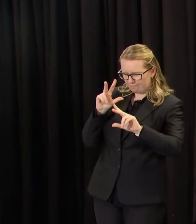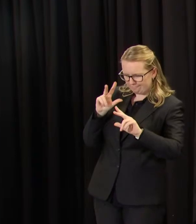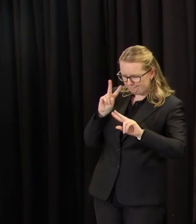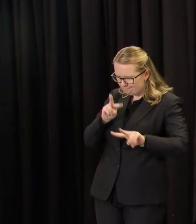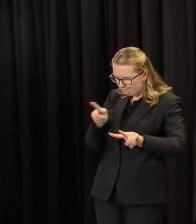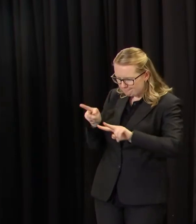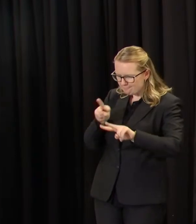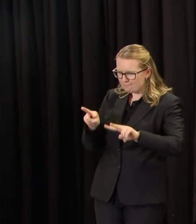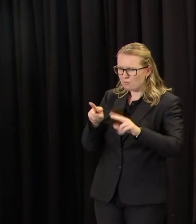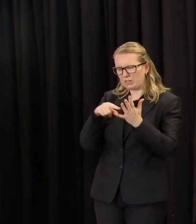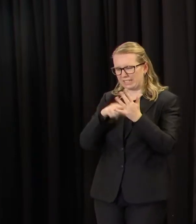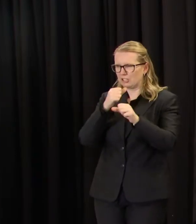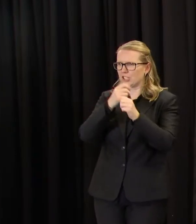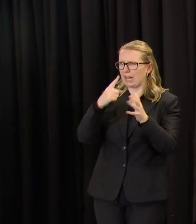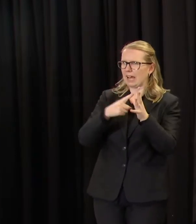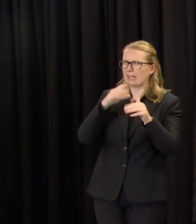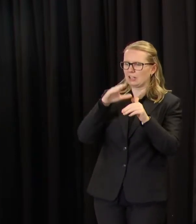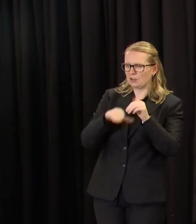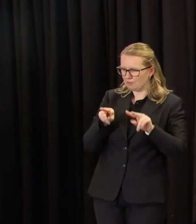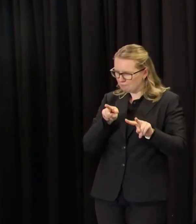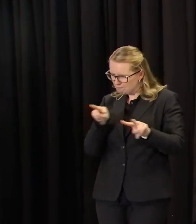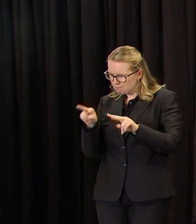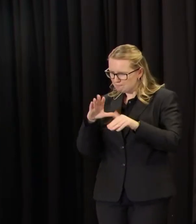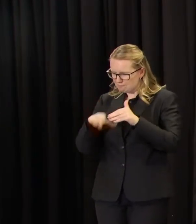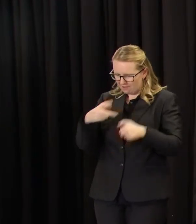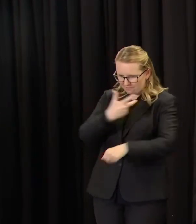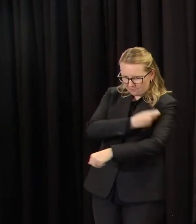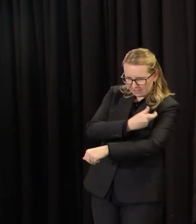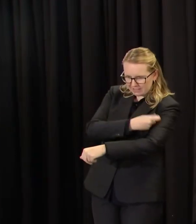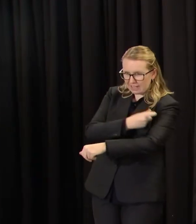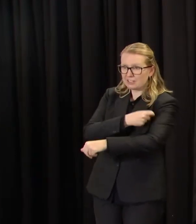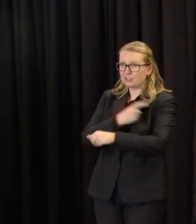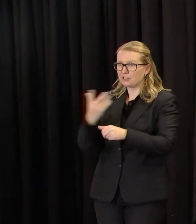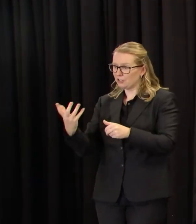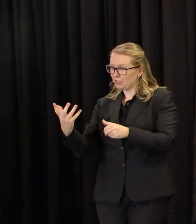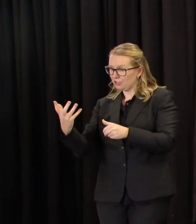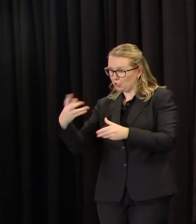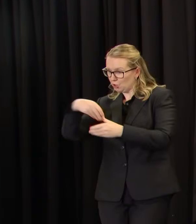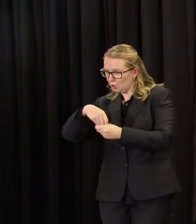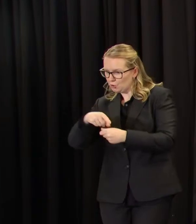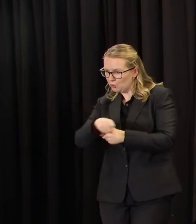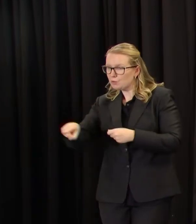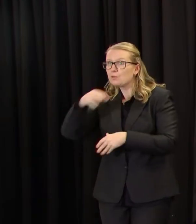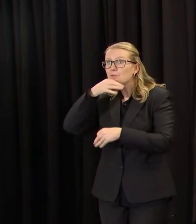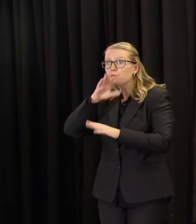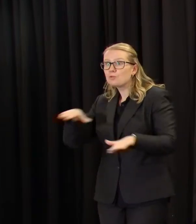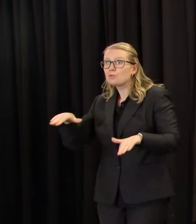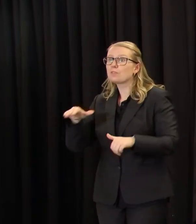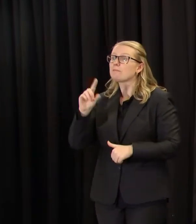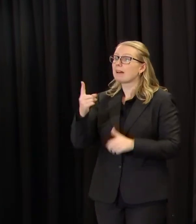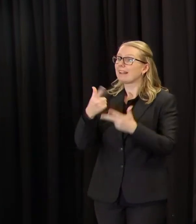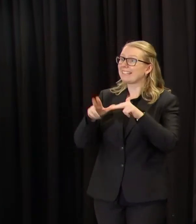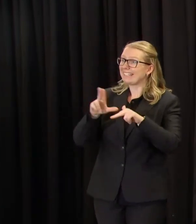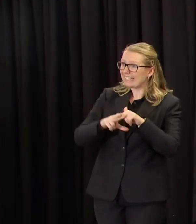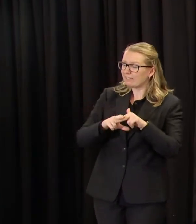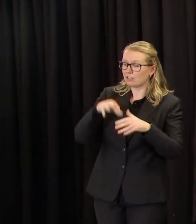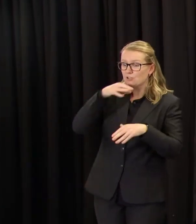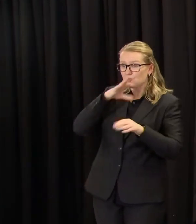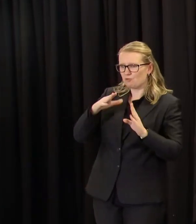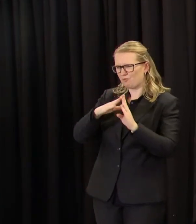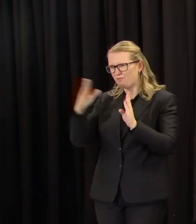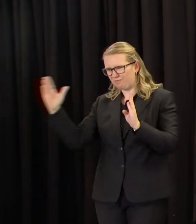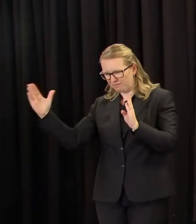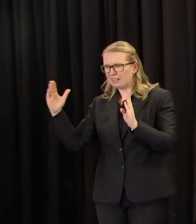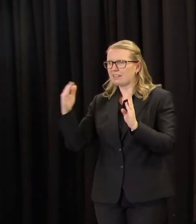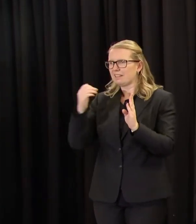think TGA having approved 12 to 15-year-olds. They're not included in that 70 and 80%. If we can get them done, at least single dose by the end of the year, the